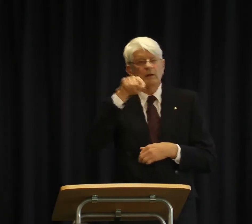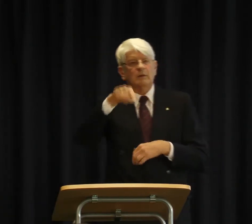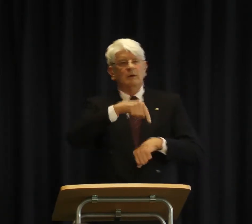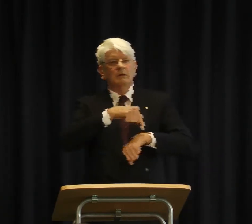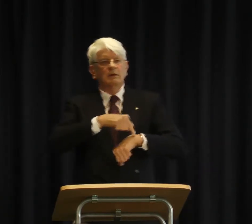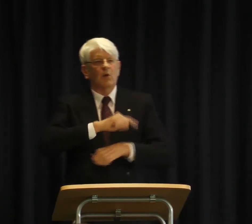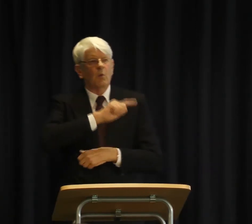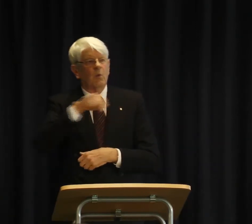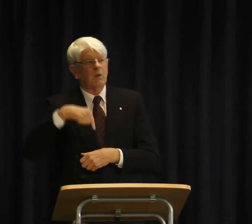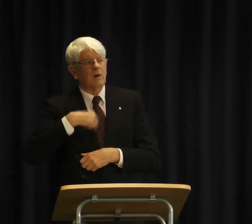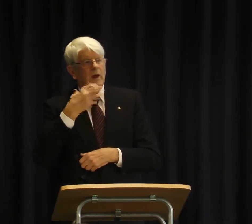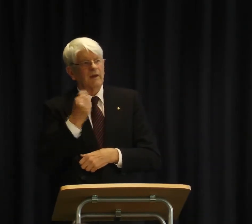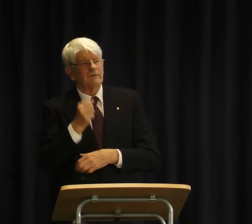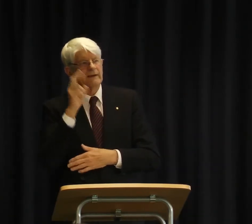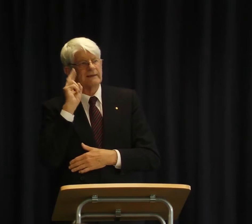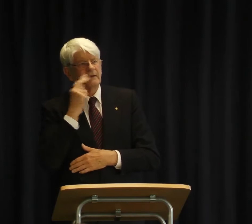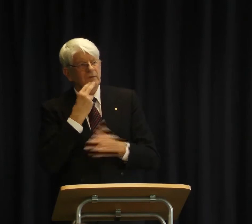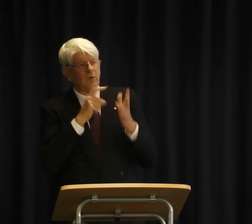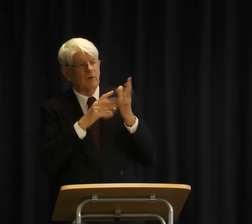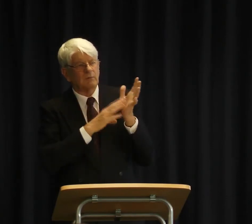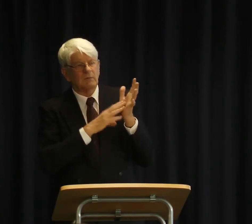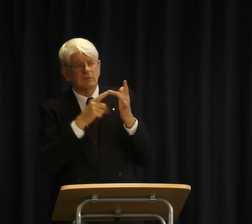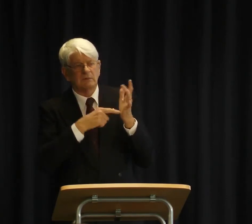selected to the VicDeaf organisation in his own right,